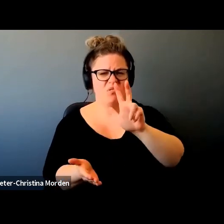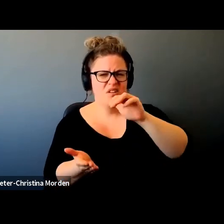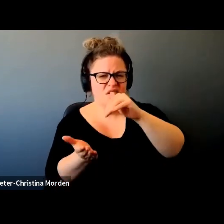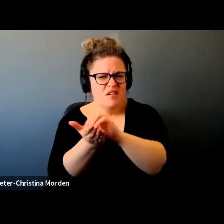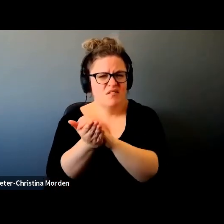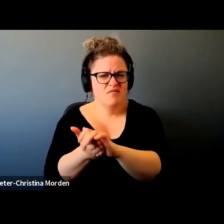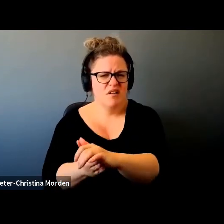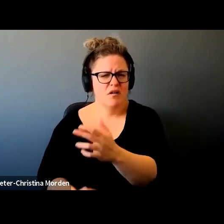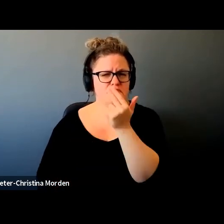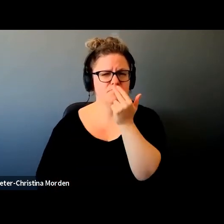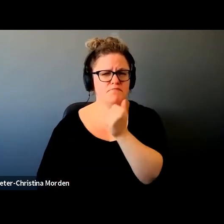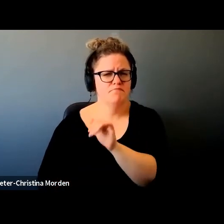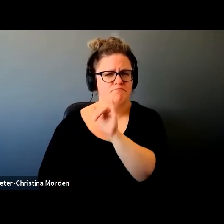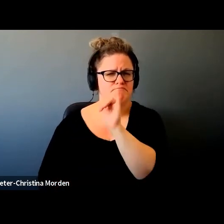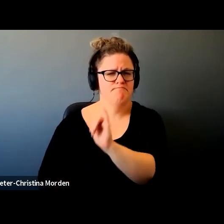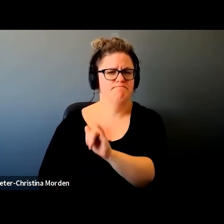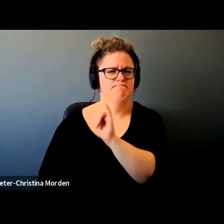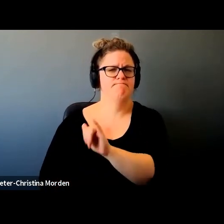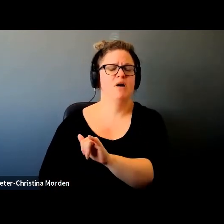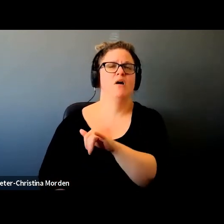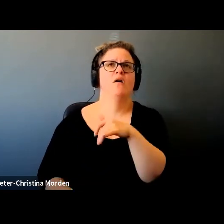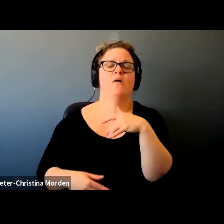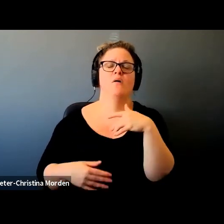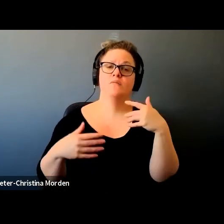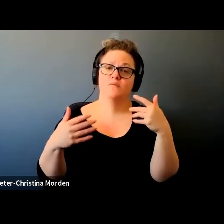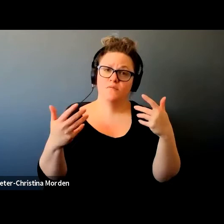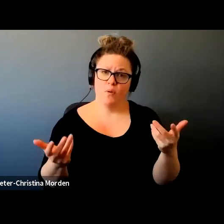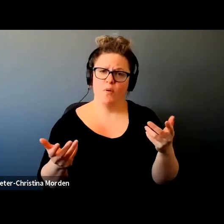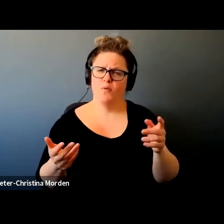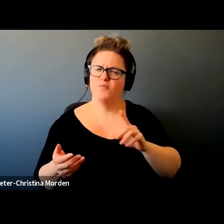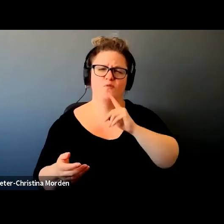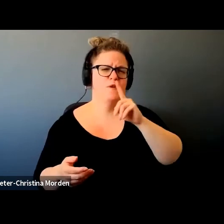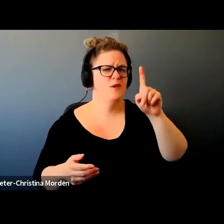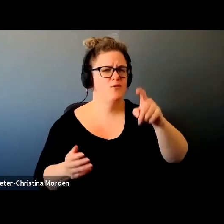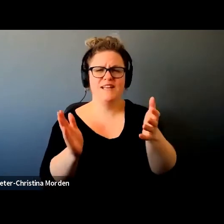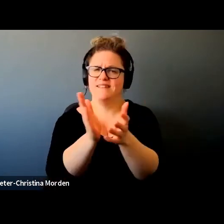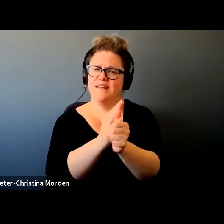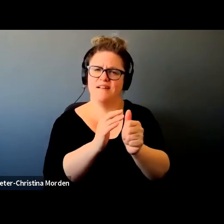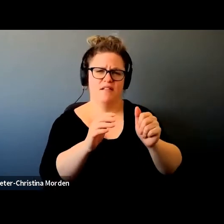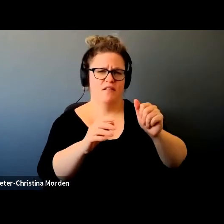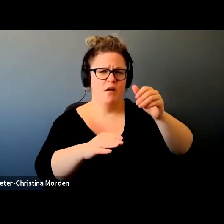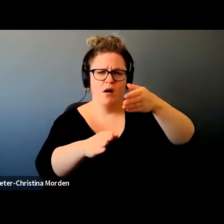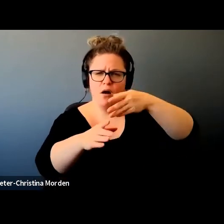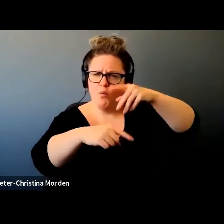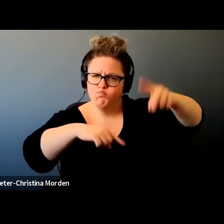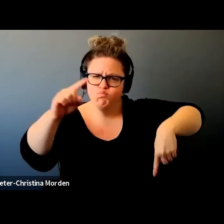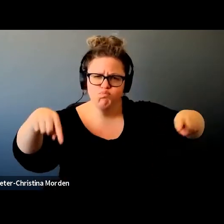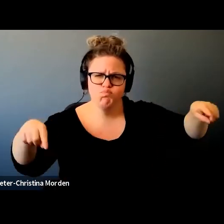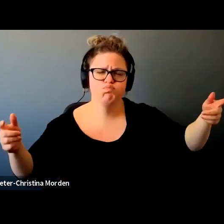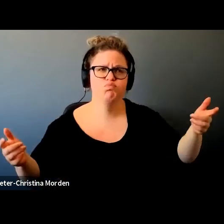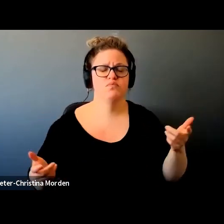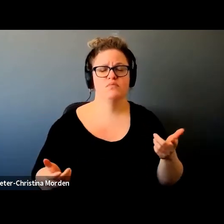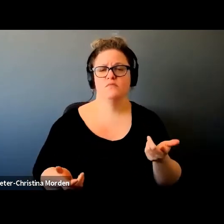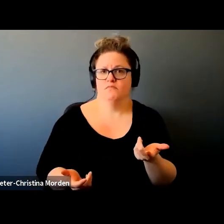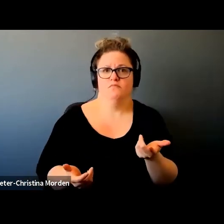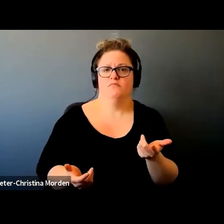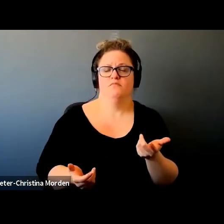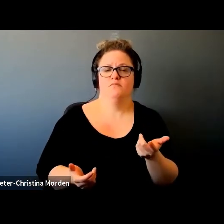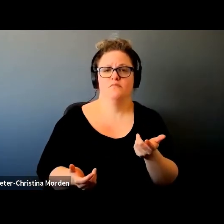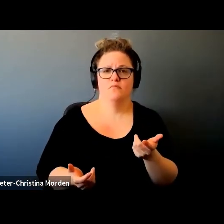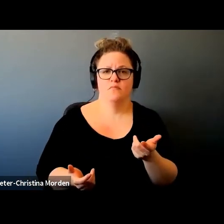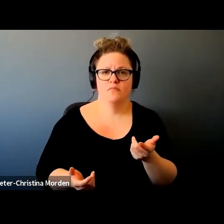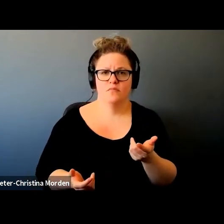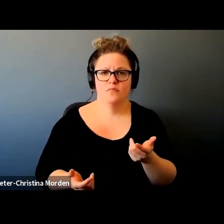field. So you really have to diversify your skills. And the big question is, do I work in an artistic field? Do I do